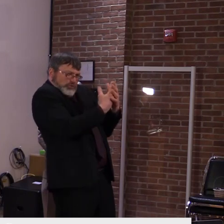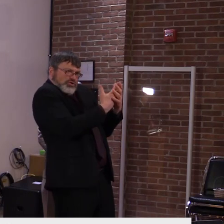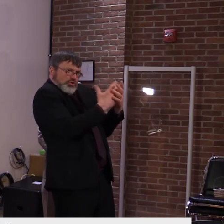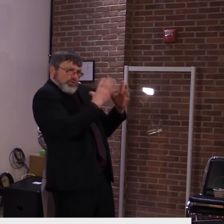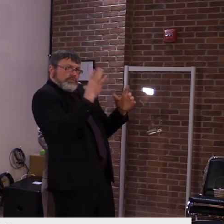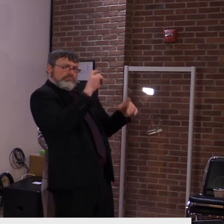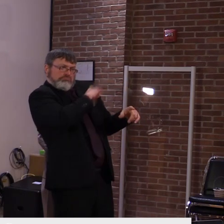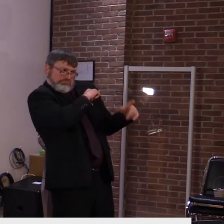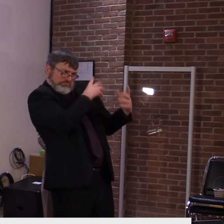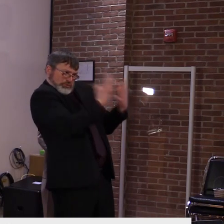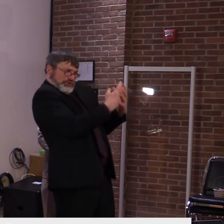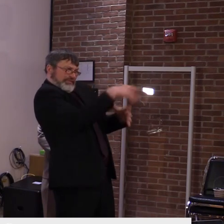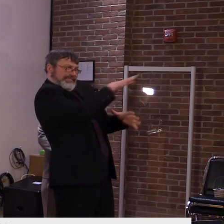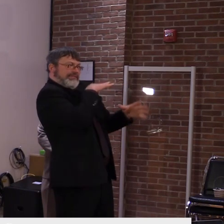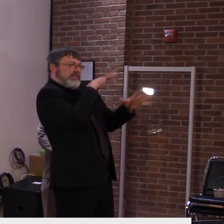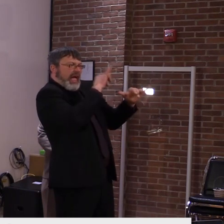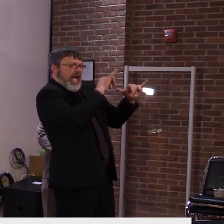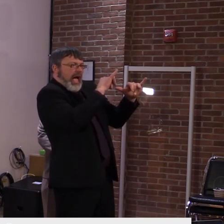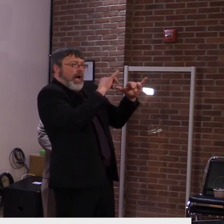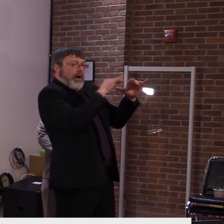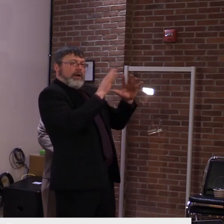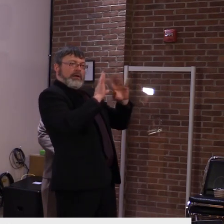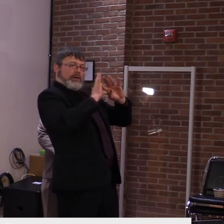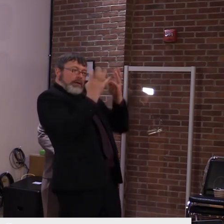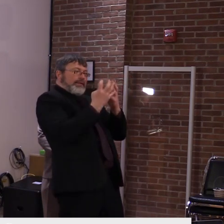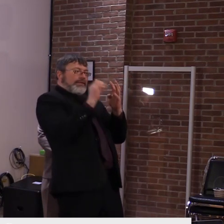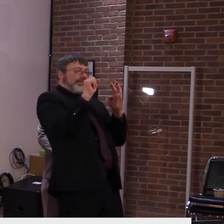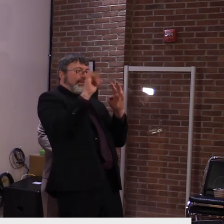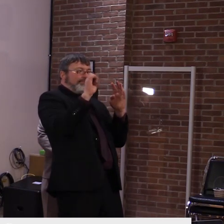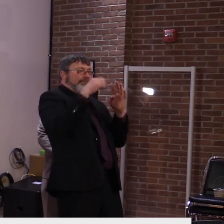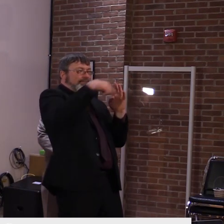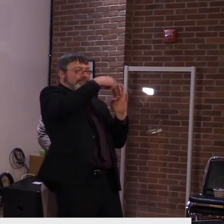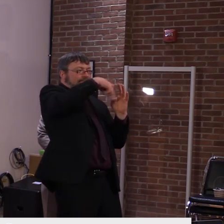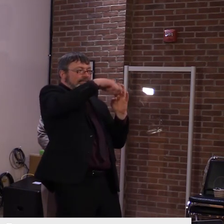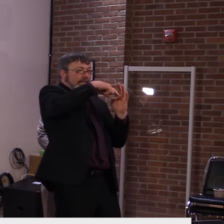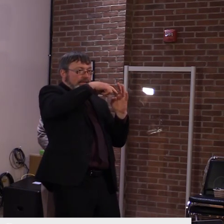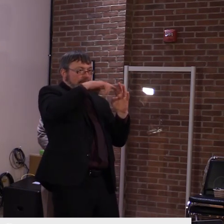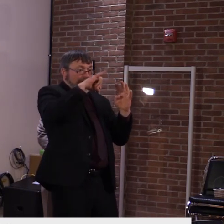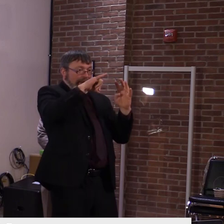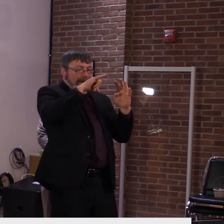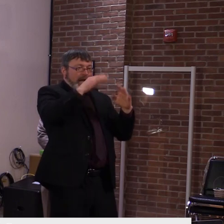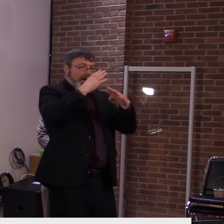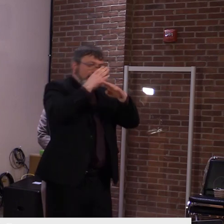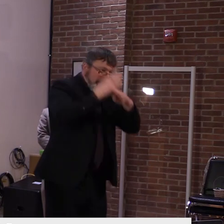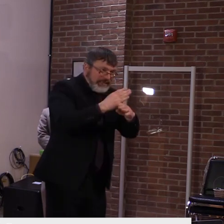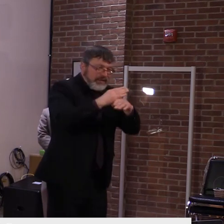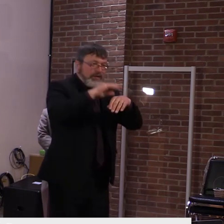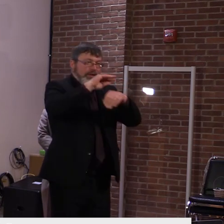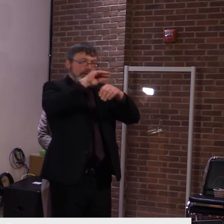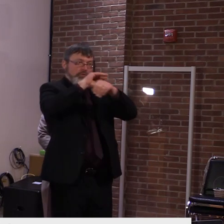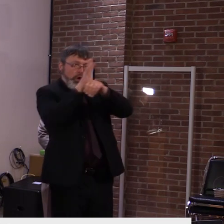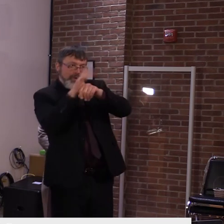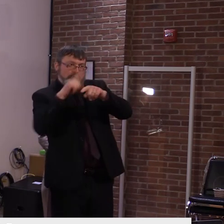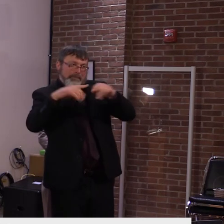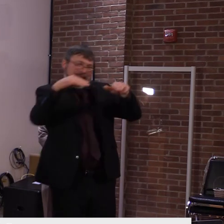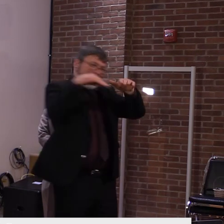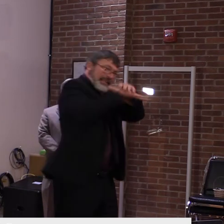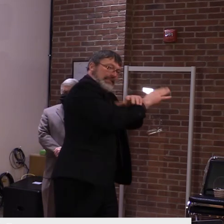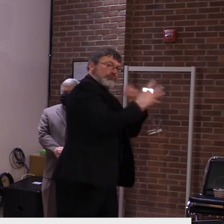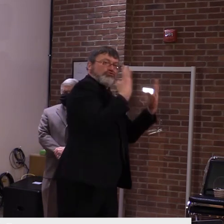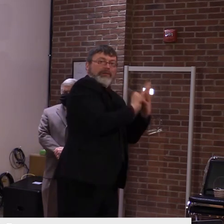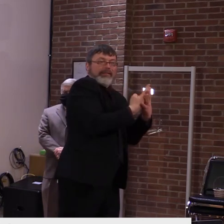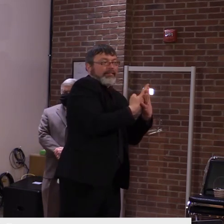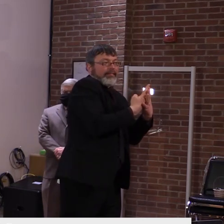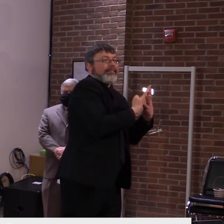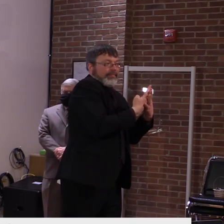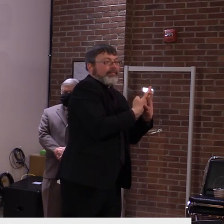this, for the transmission of the virus to come into the facility other than through staff and those who